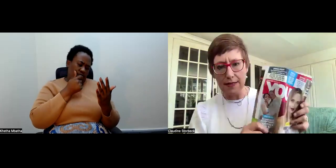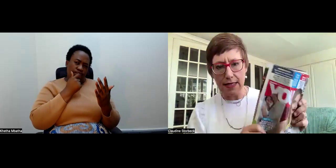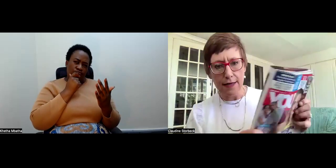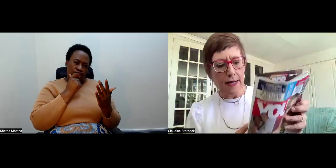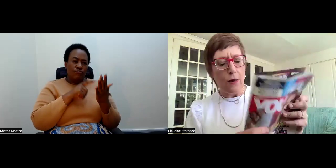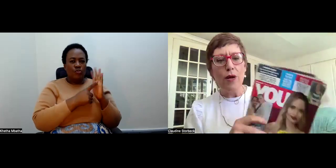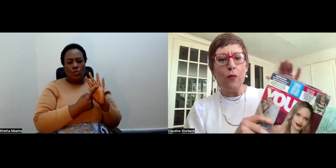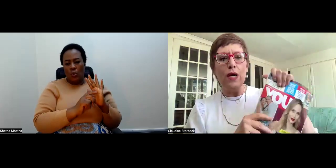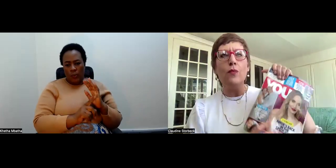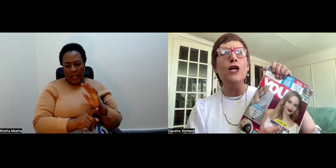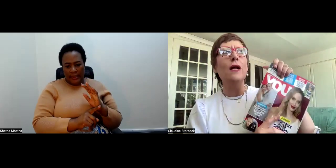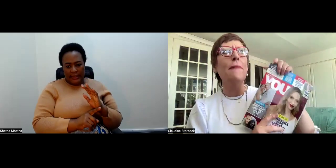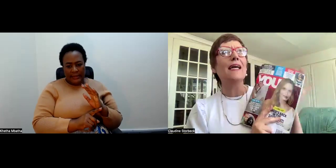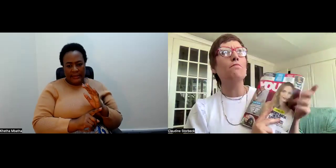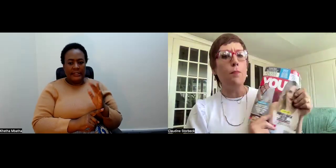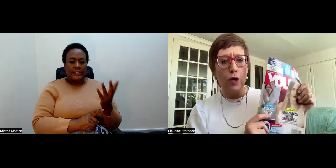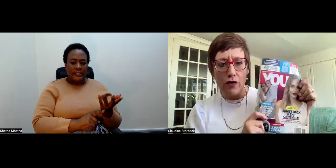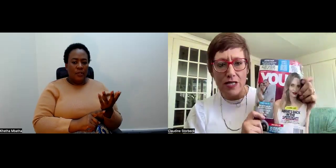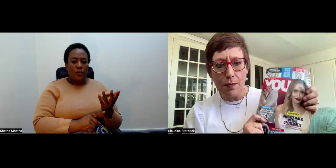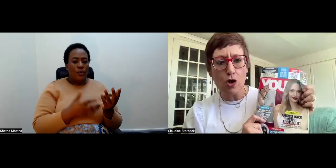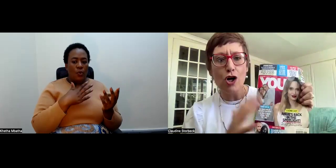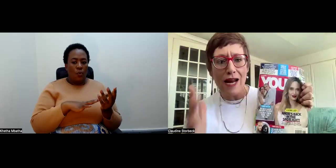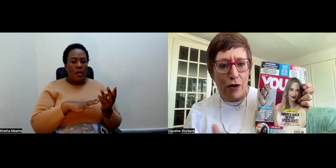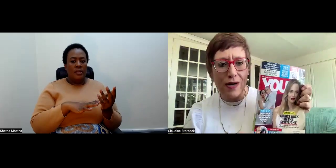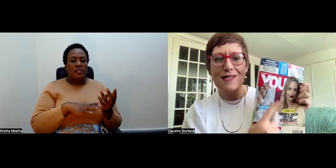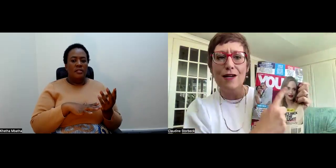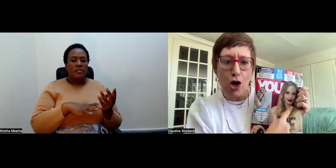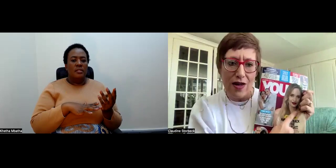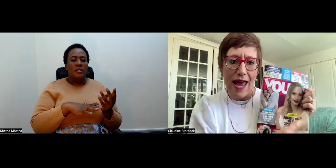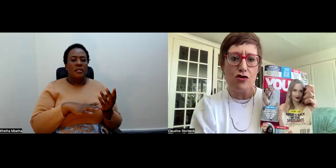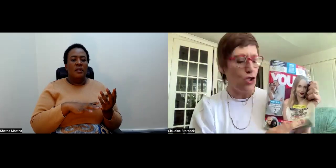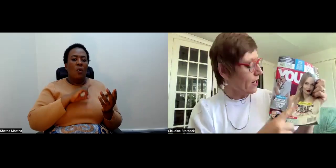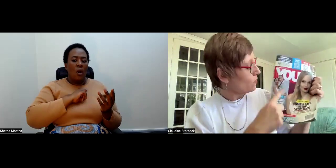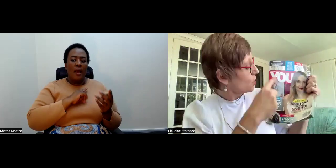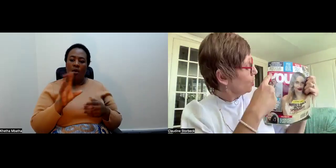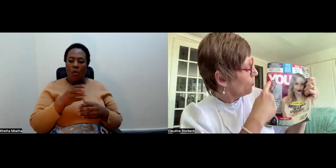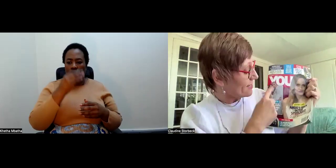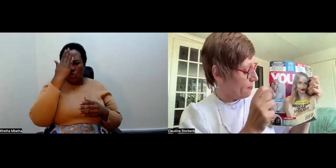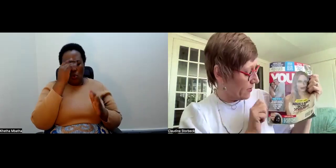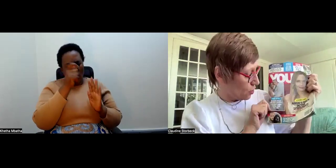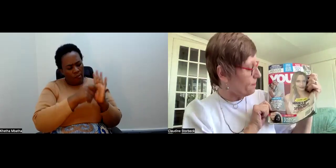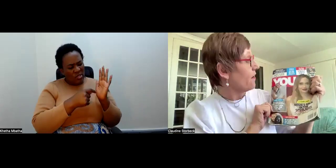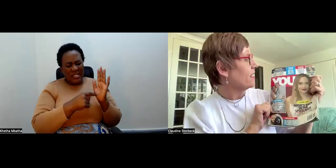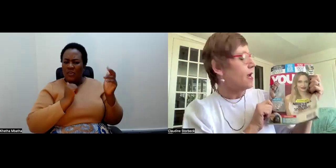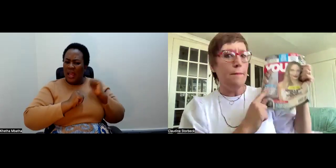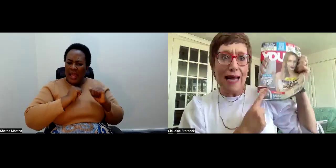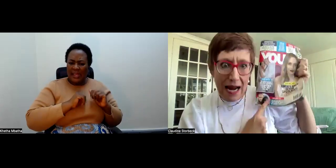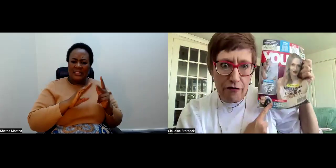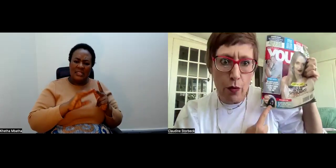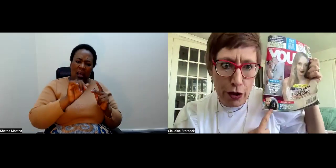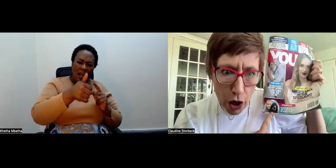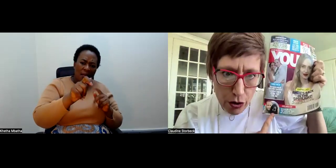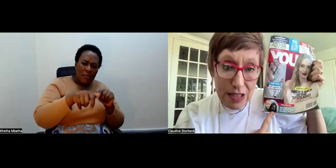U magazine? We don't want to make it popularist because not everyone is going to know the actress. Not everyone's going to know this couple that got married,